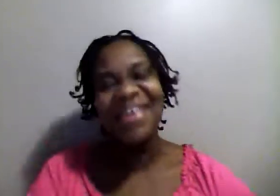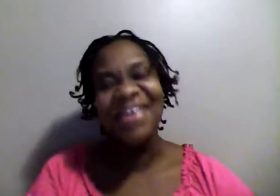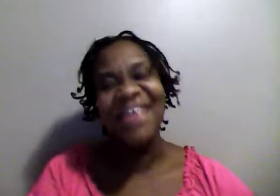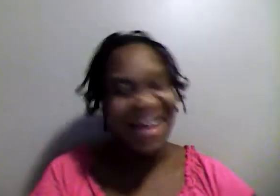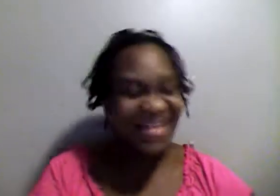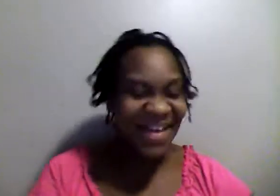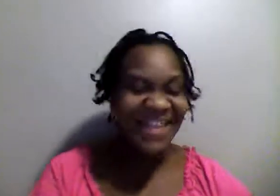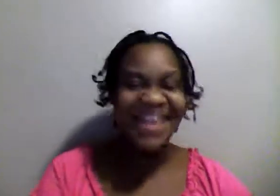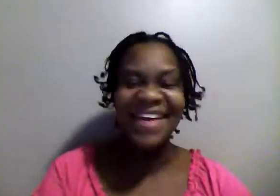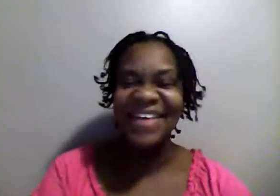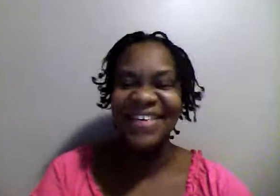Okay, Unwhite, I hear you.